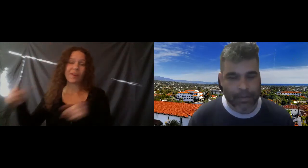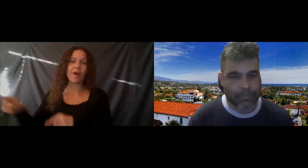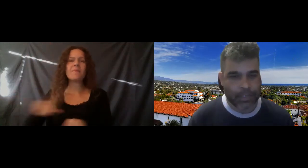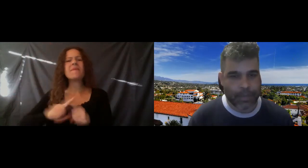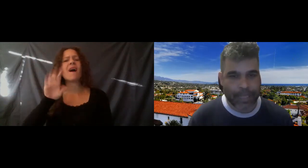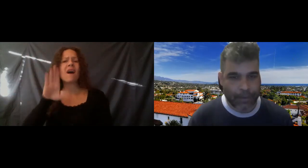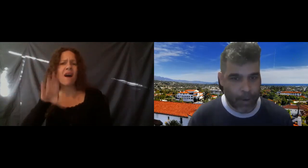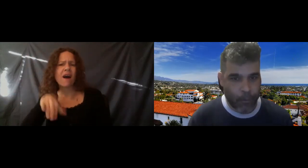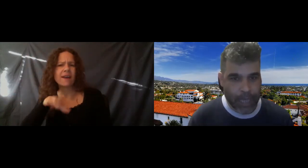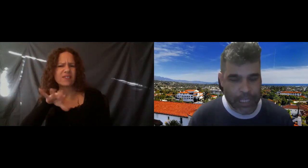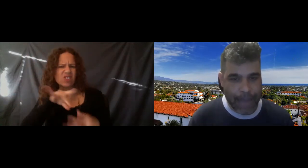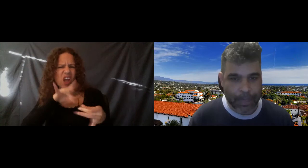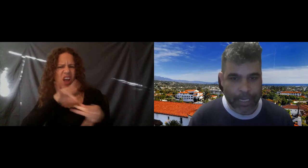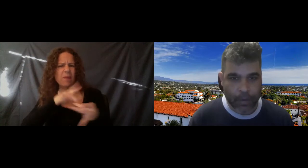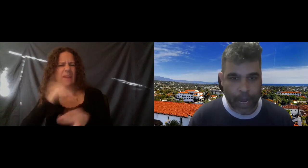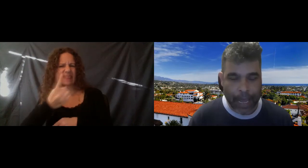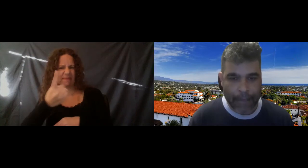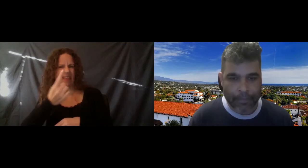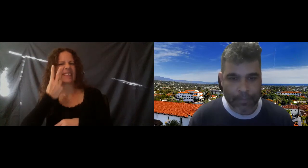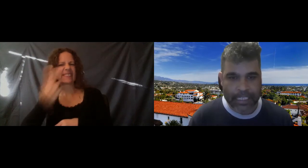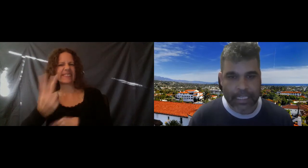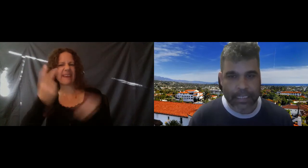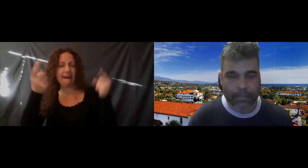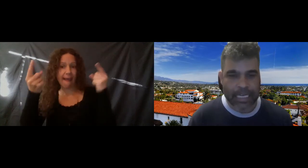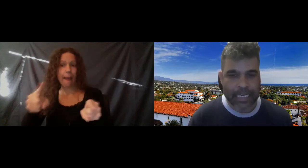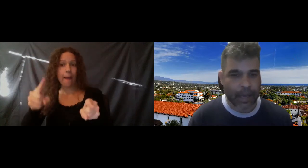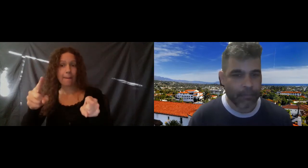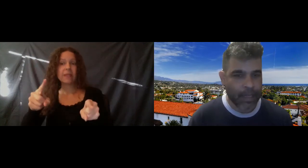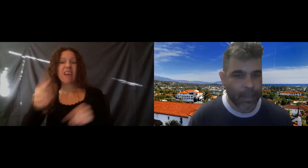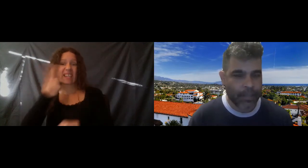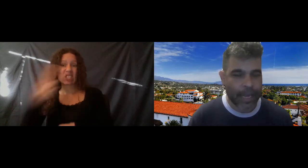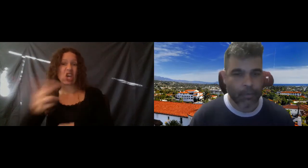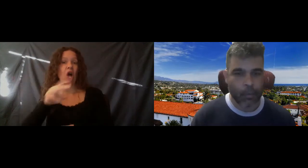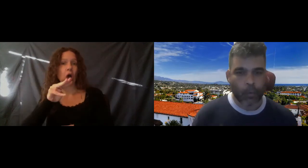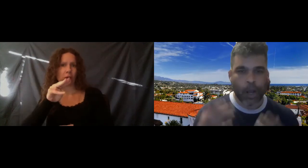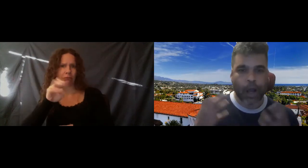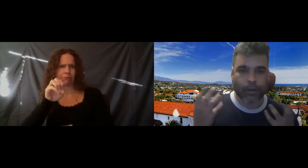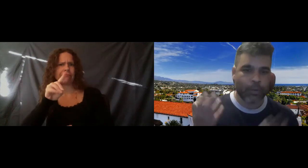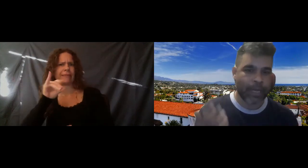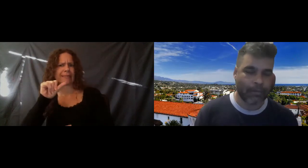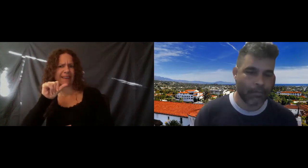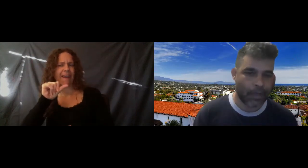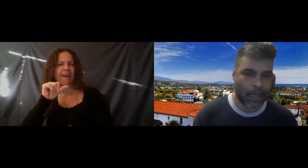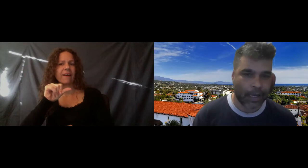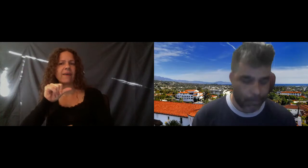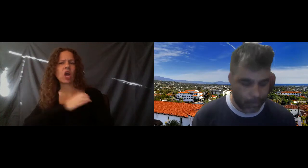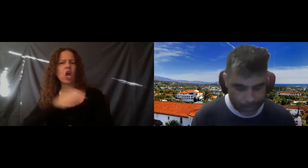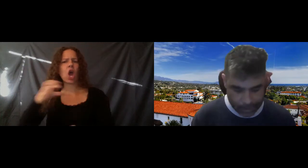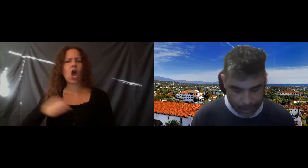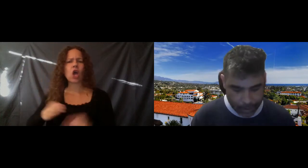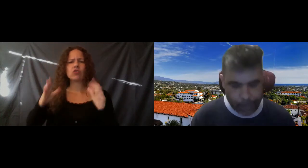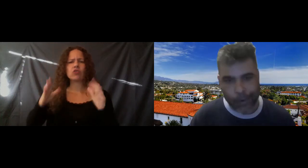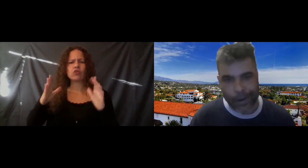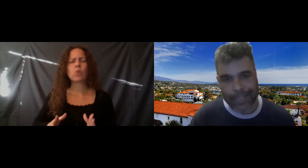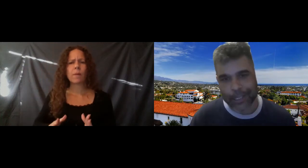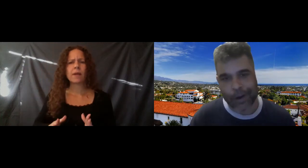about something that I've watched happen. You know, I've seen in the media that Congresswoman